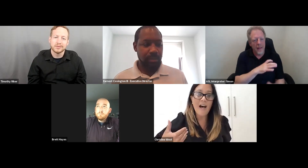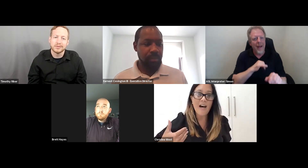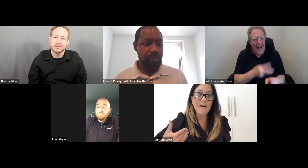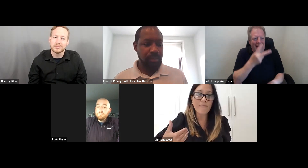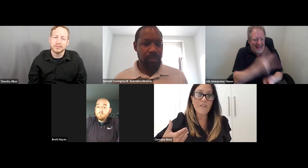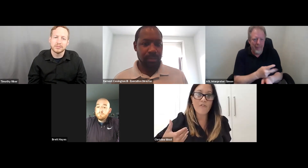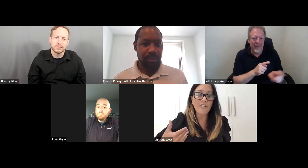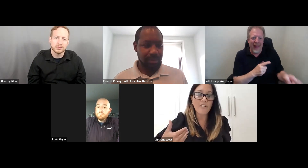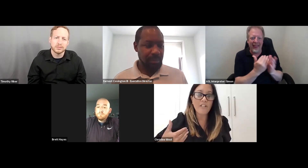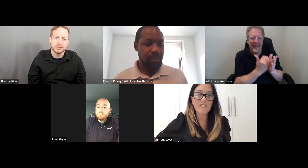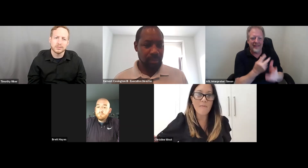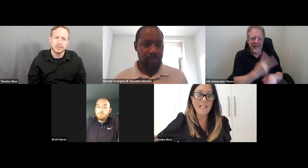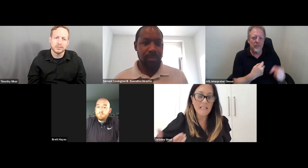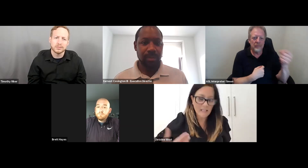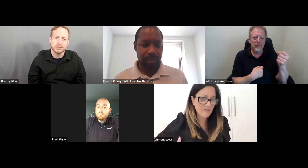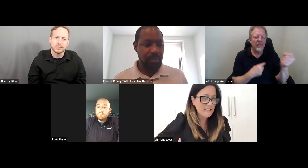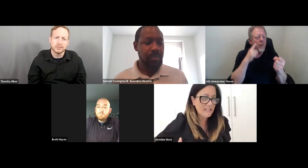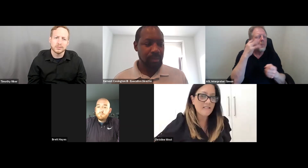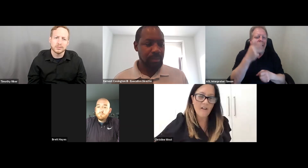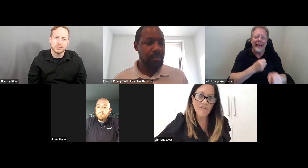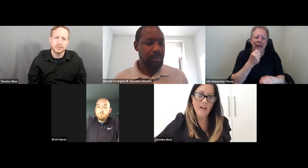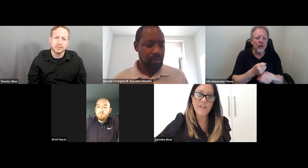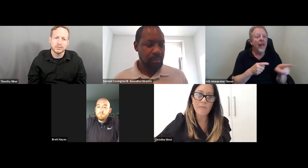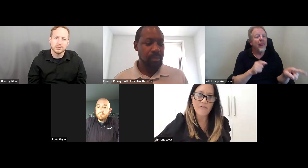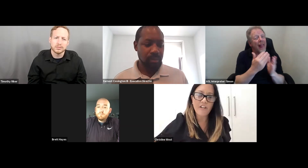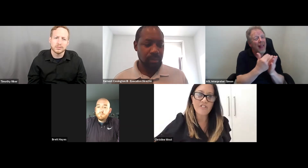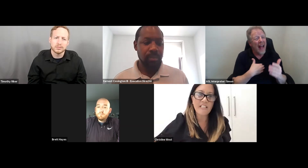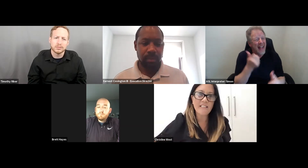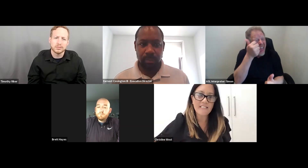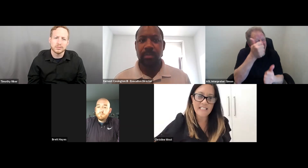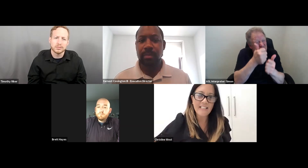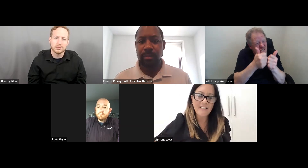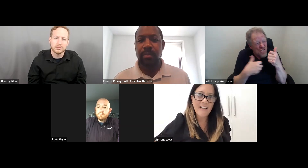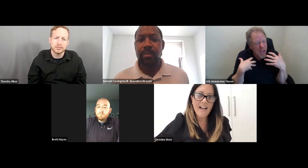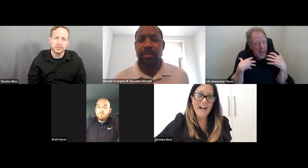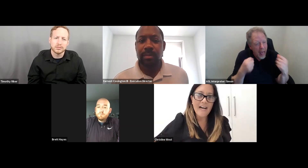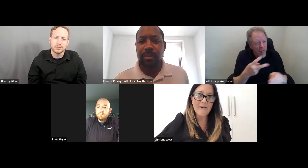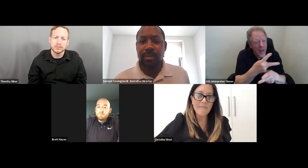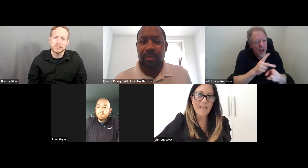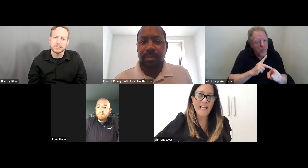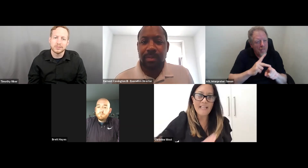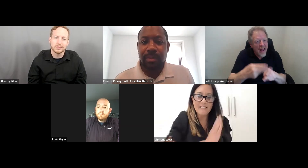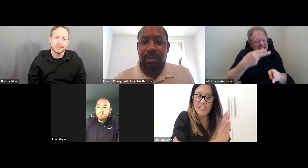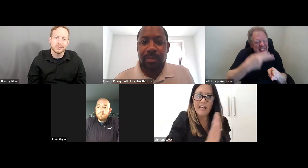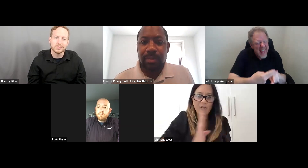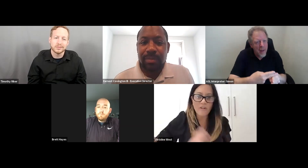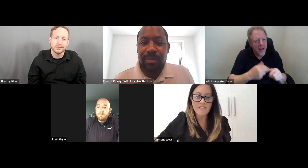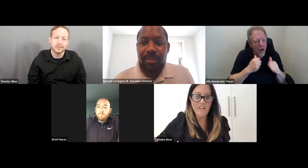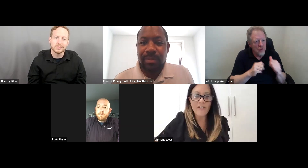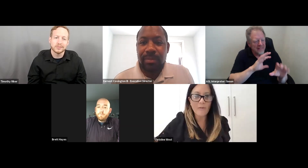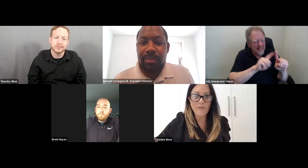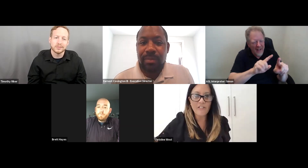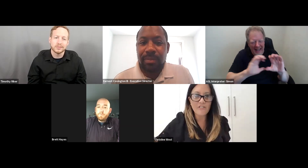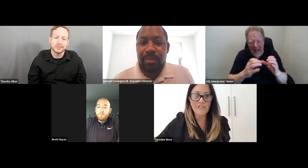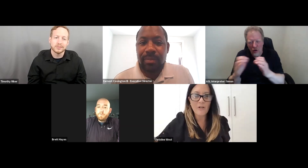retain for years to come. And it literally lists every healthcare professional in the state and different